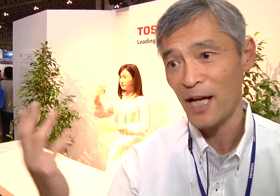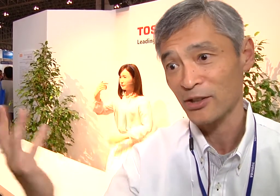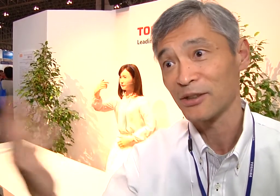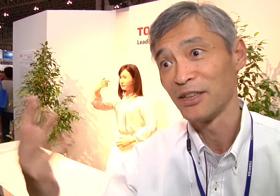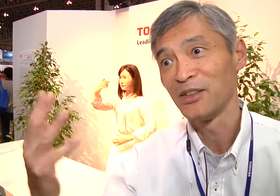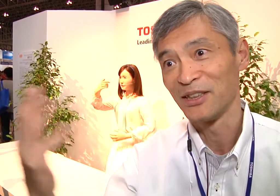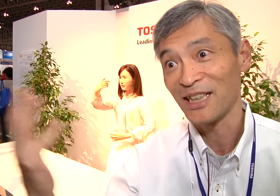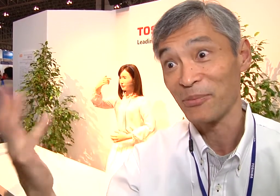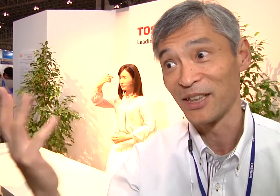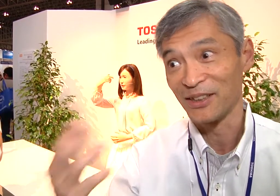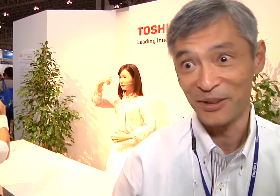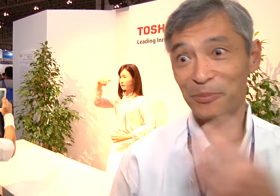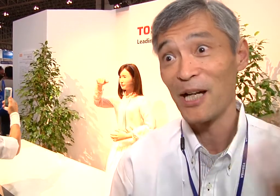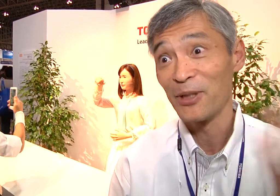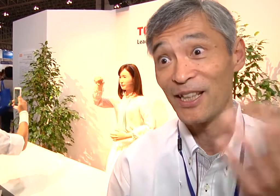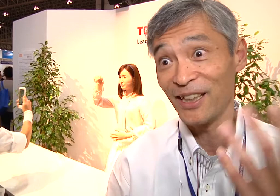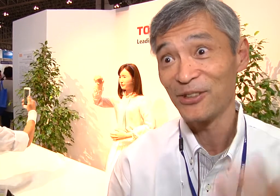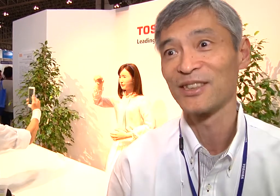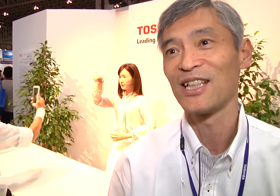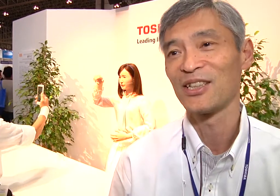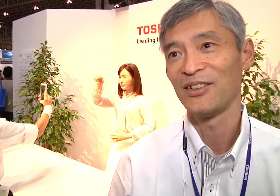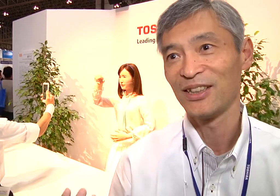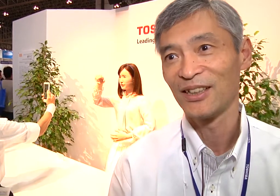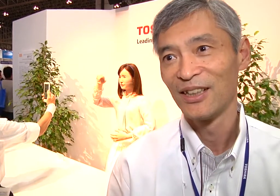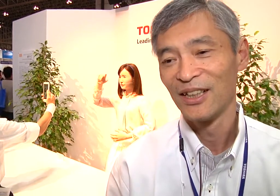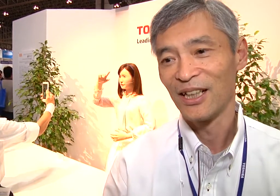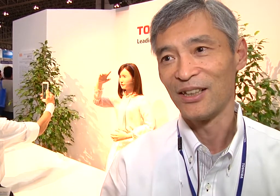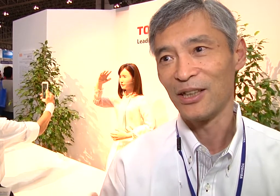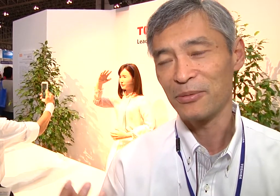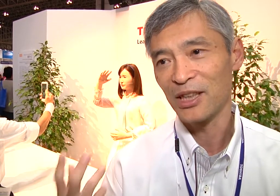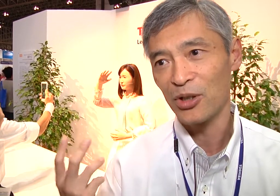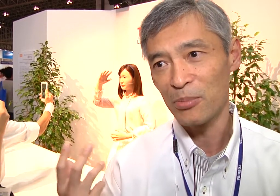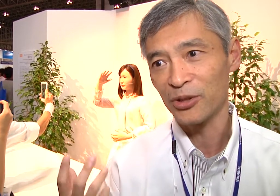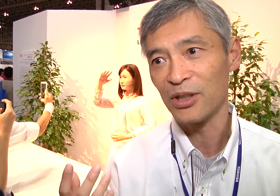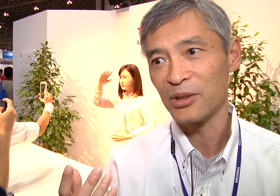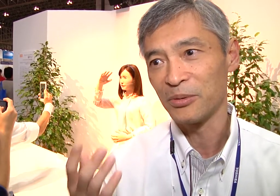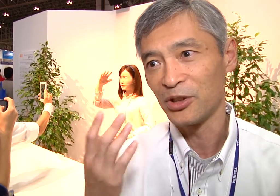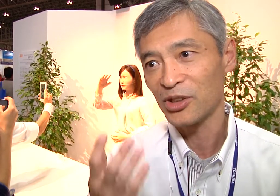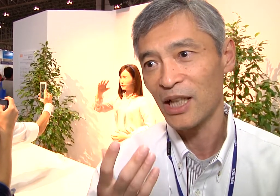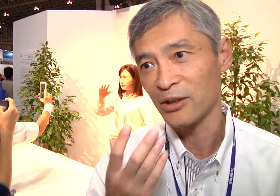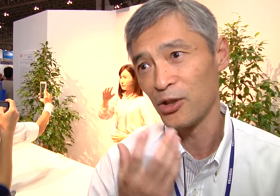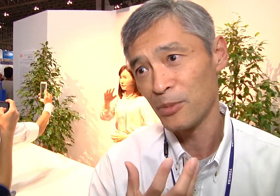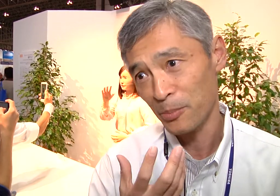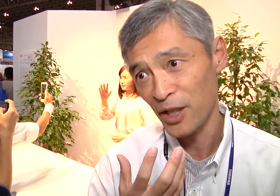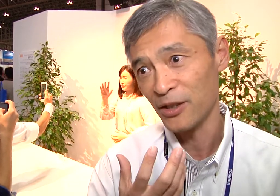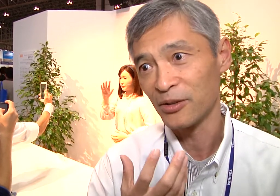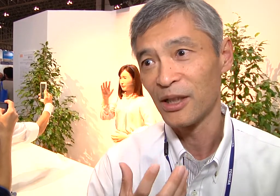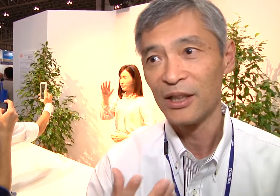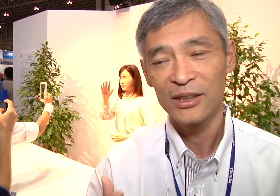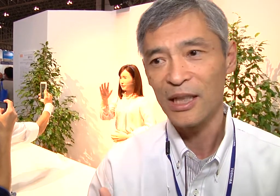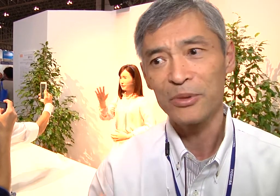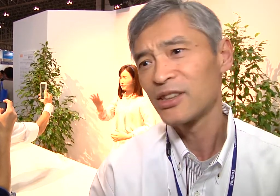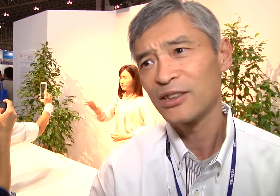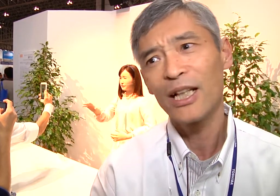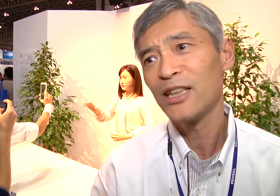fast, if it's something vibrating or such. And if the robot looks like a human being, some slight